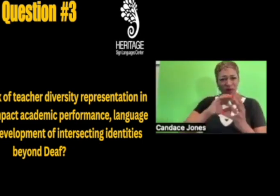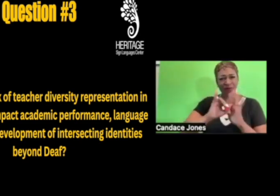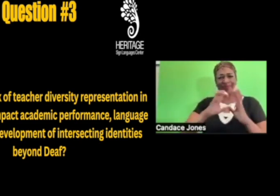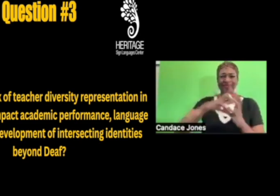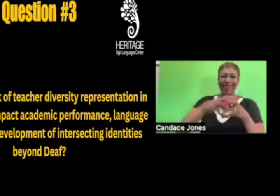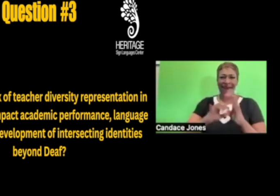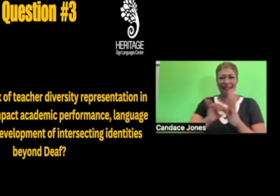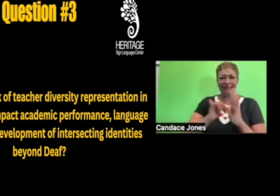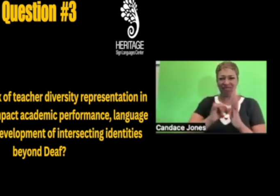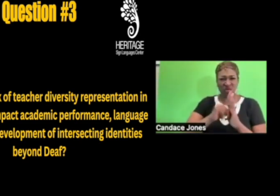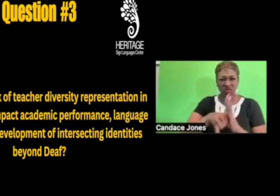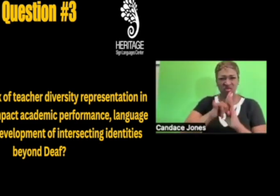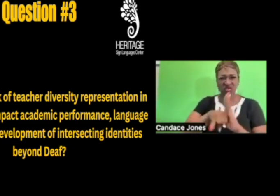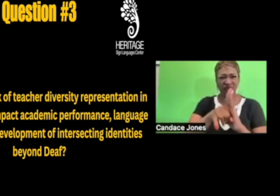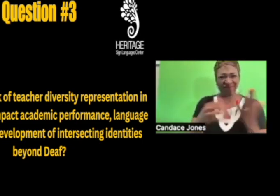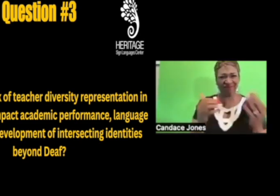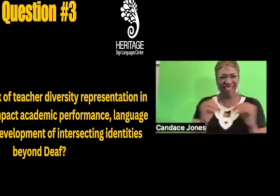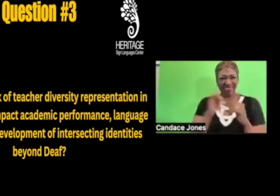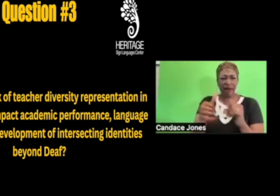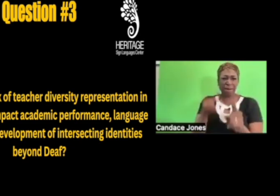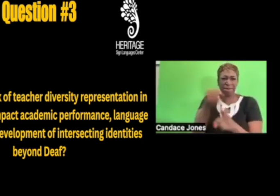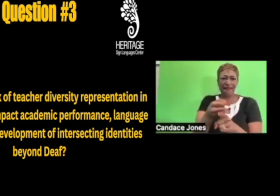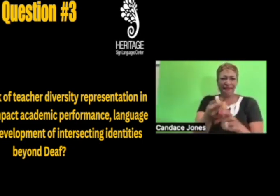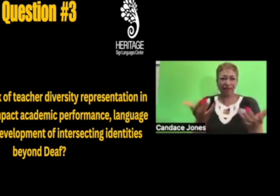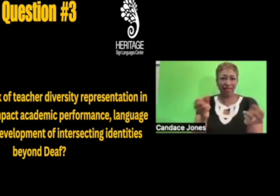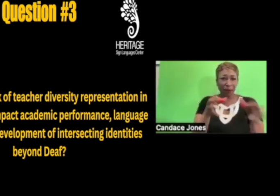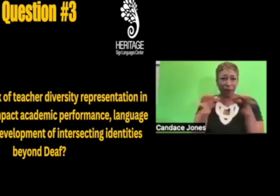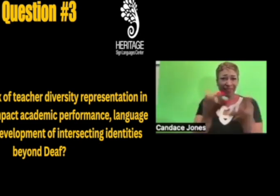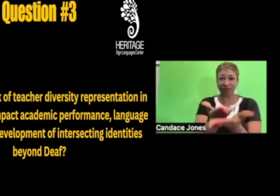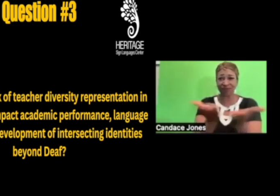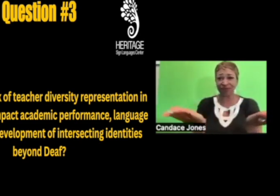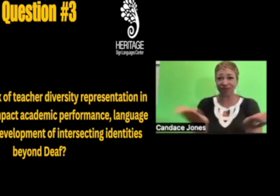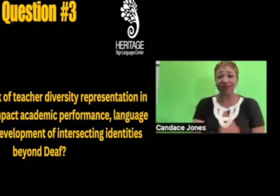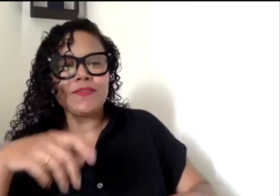intersections, not only thinking about our deaf identities, but thinking of.